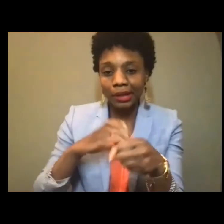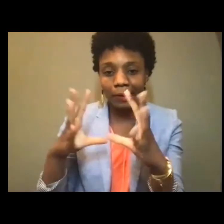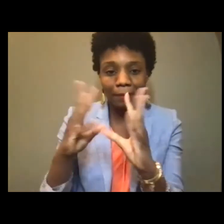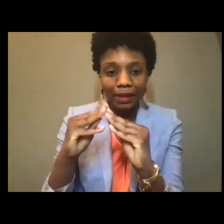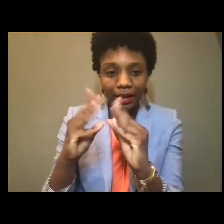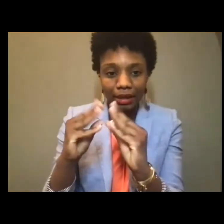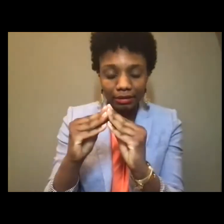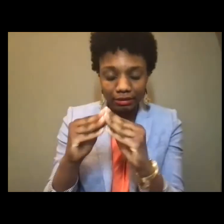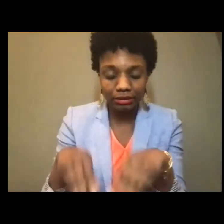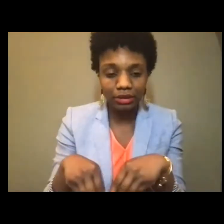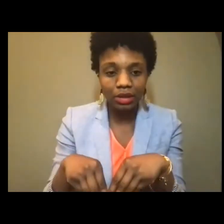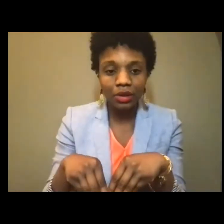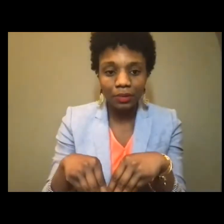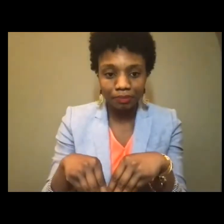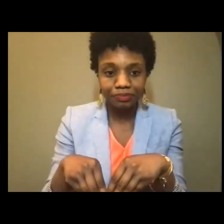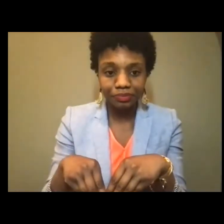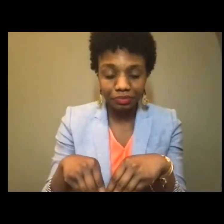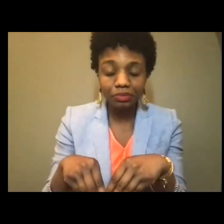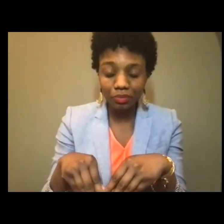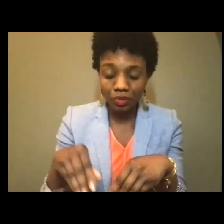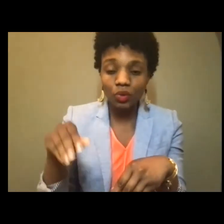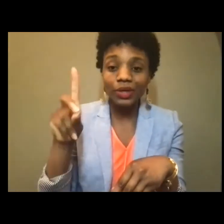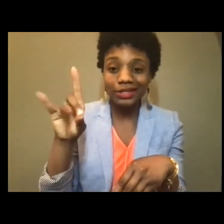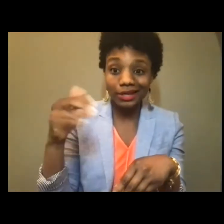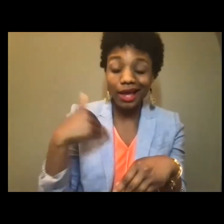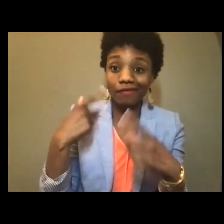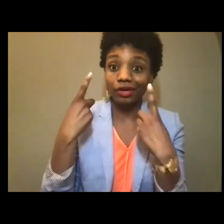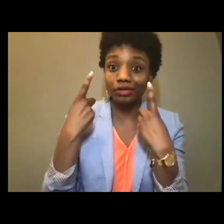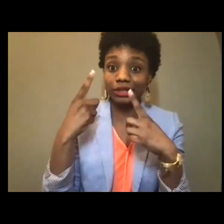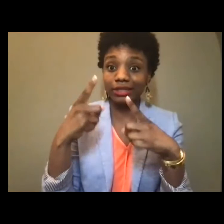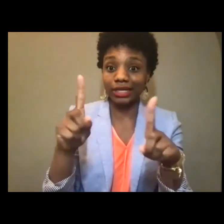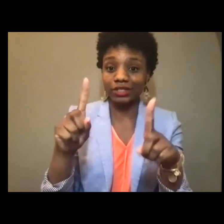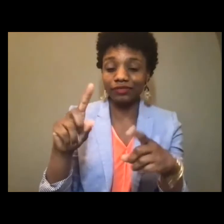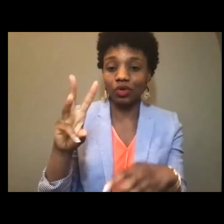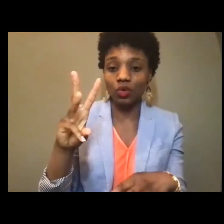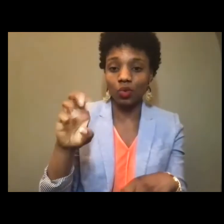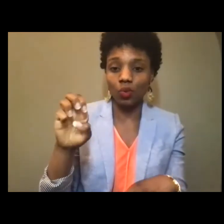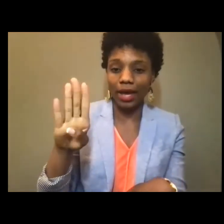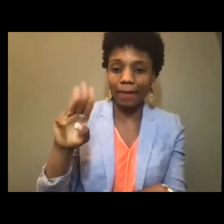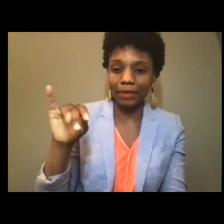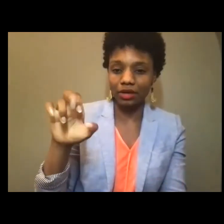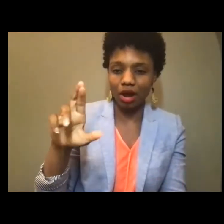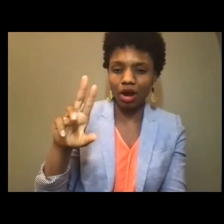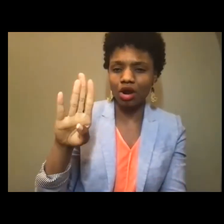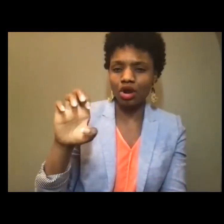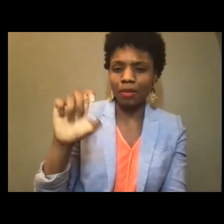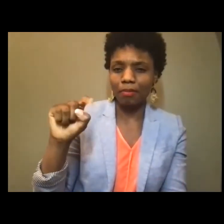We had a really successful webinar. In fact, Brett Hayes was one of the people interviewing